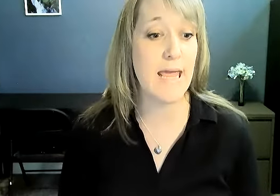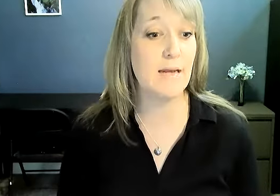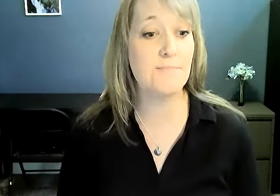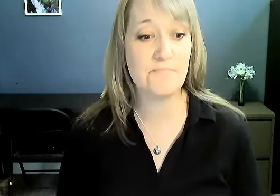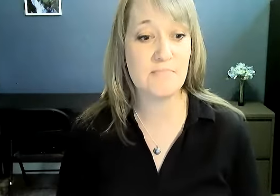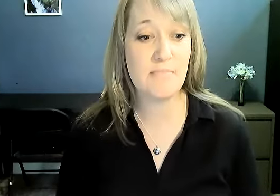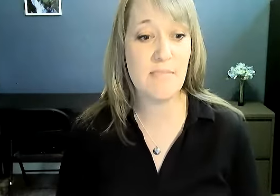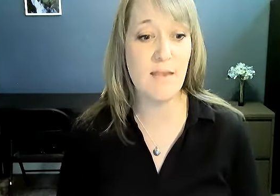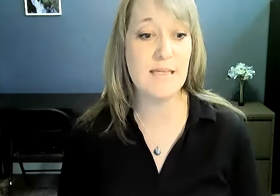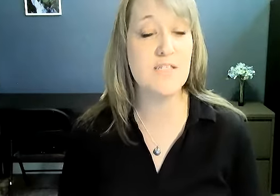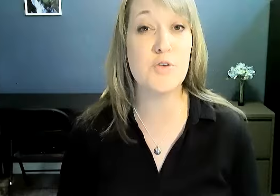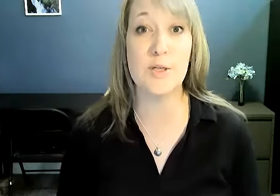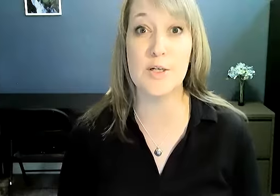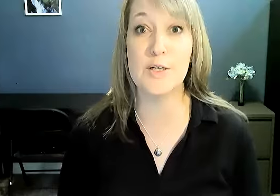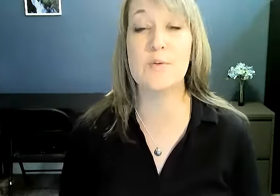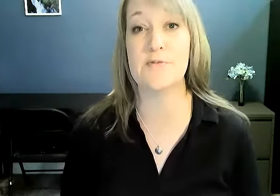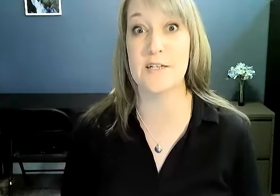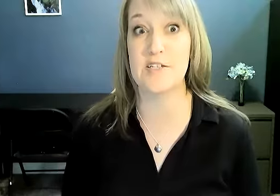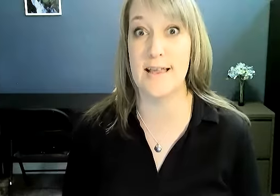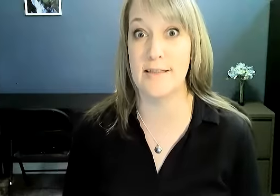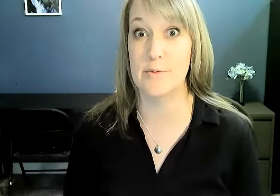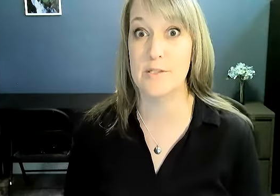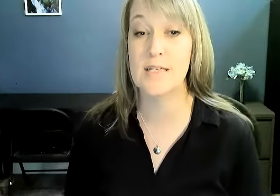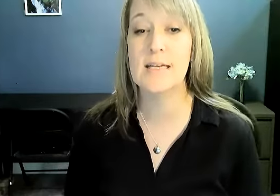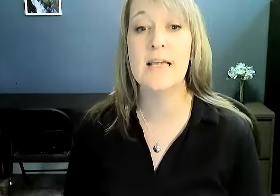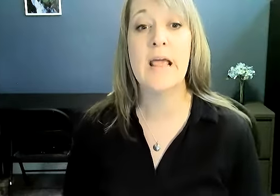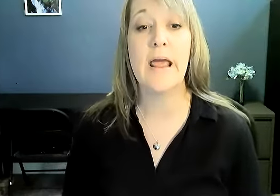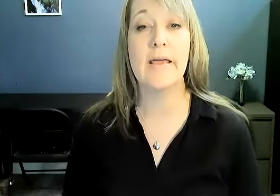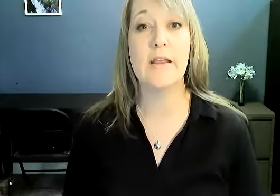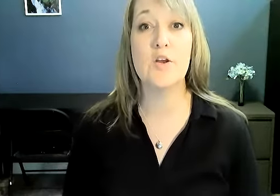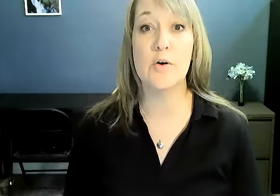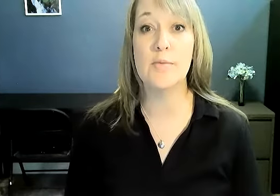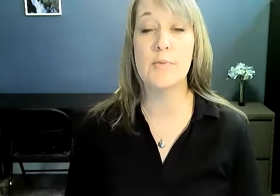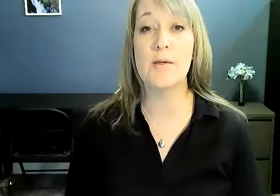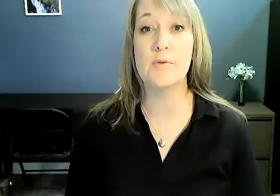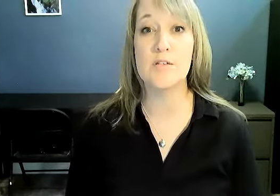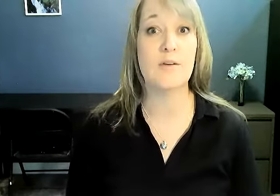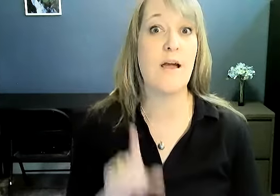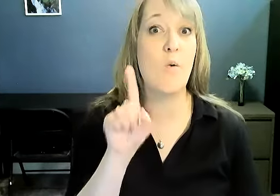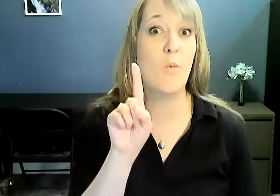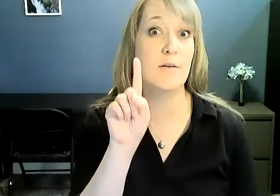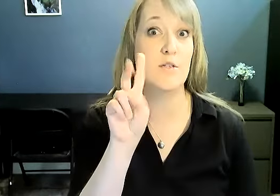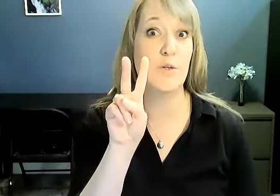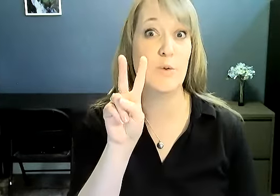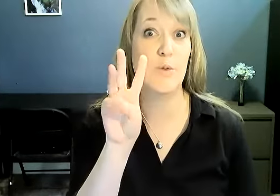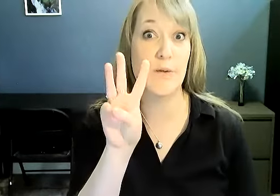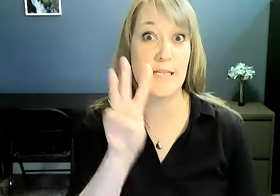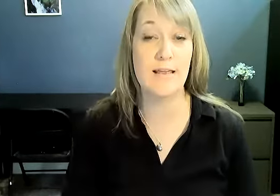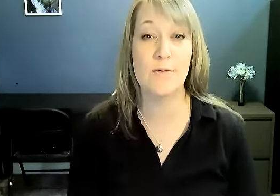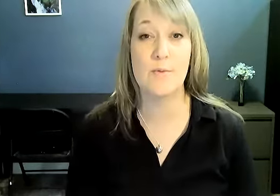main contributor was French Sign Language. And in Europe, people don't count 1, 2, 3